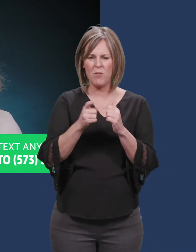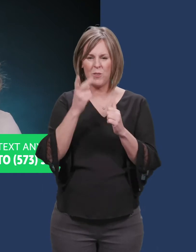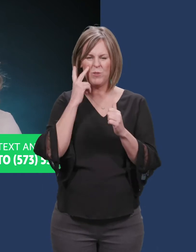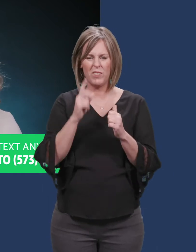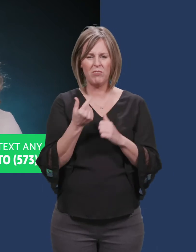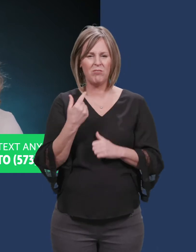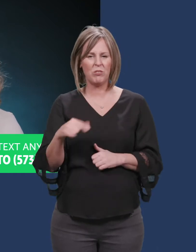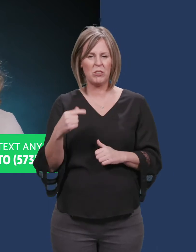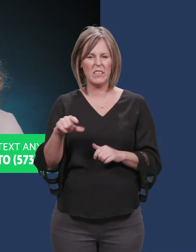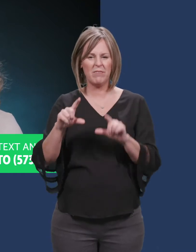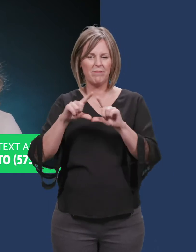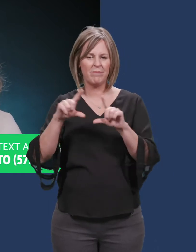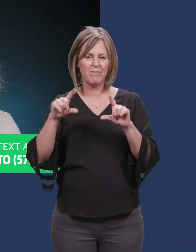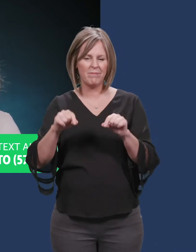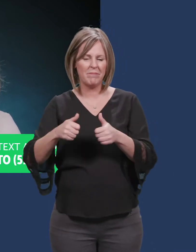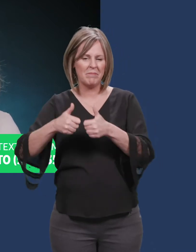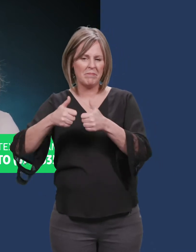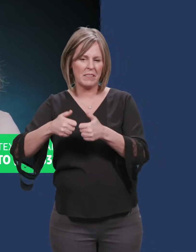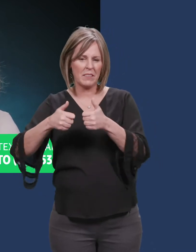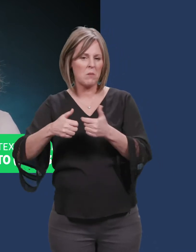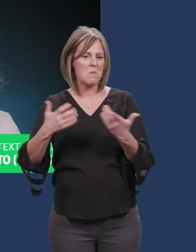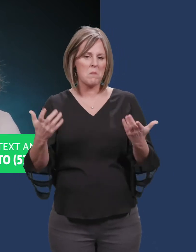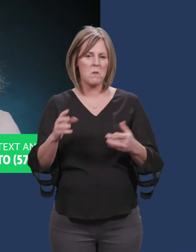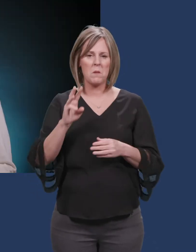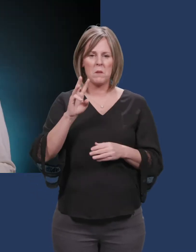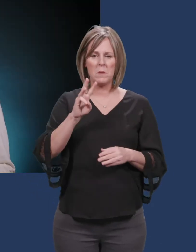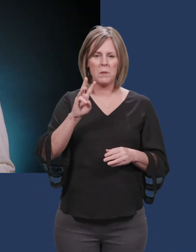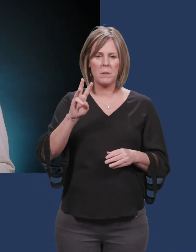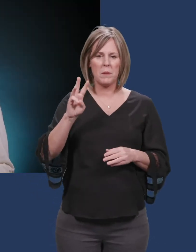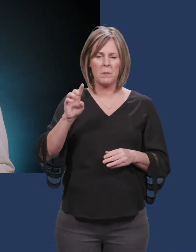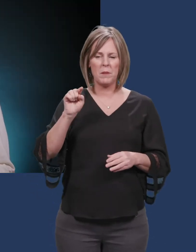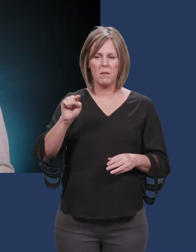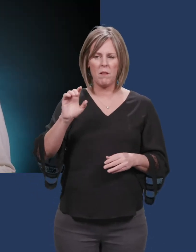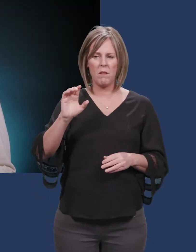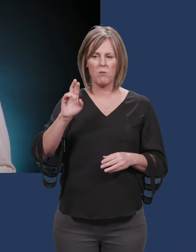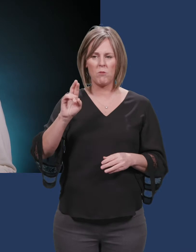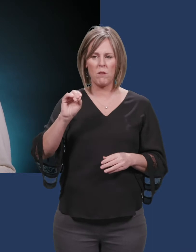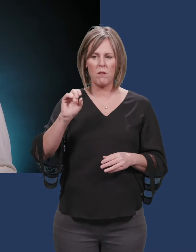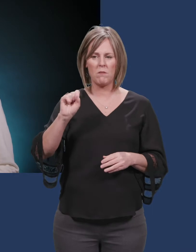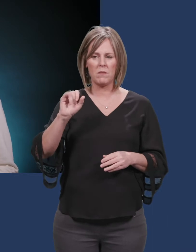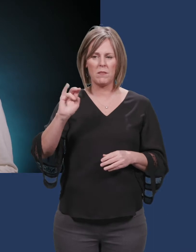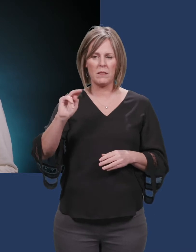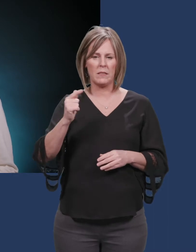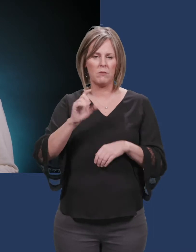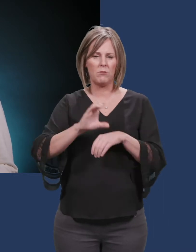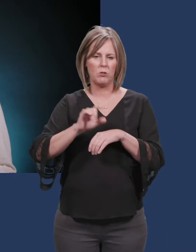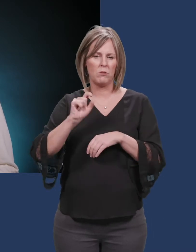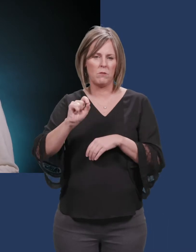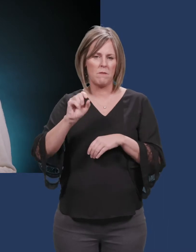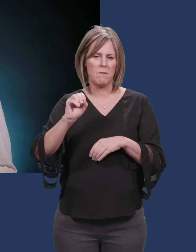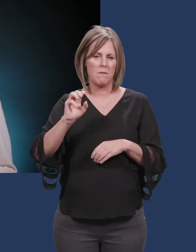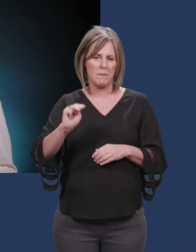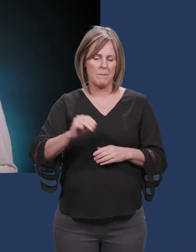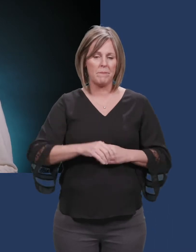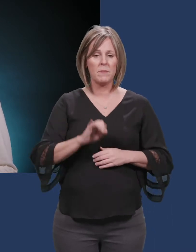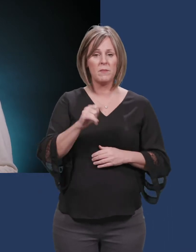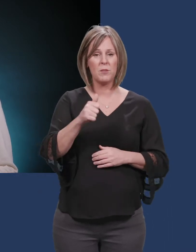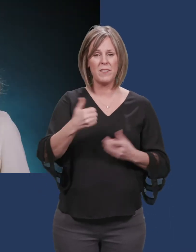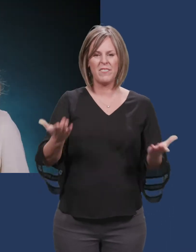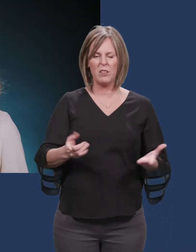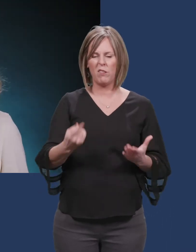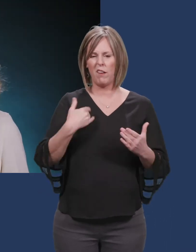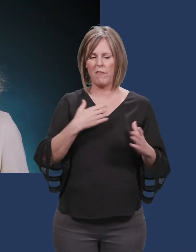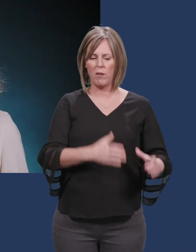or you can also give on our website, thecrossingchurch.com. For those in person today, you can drop your offering in one of the towers as you